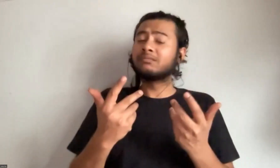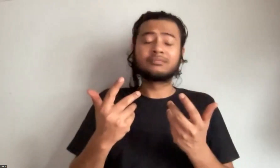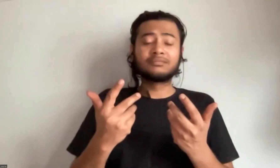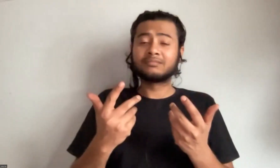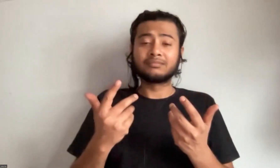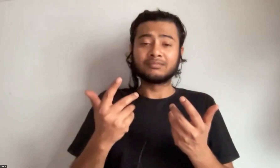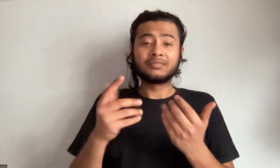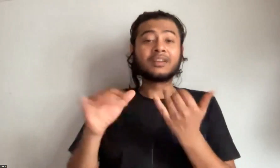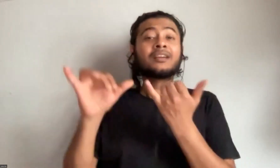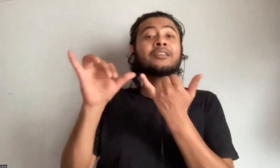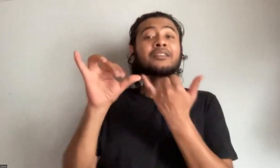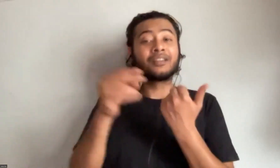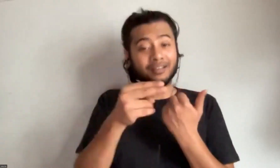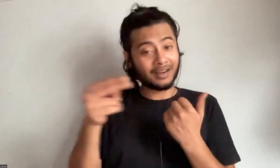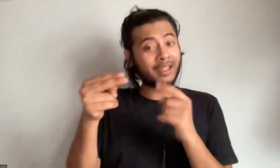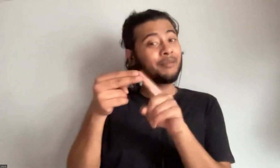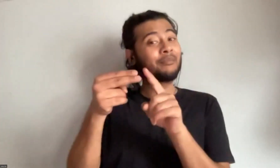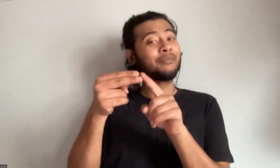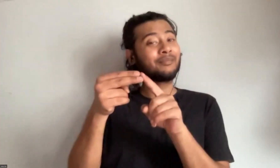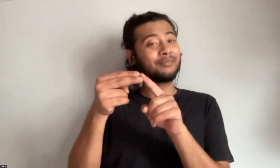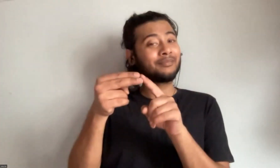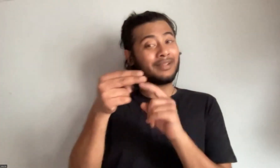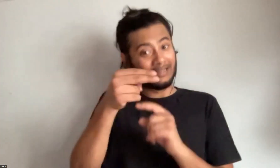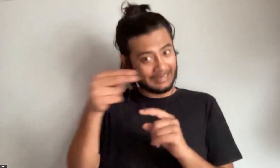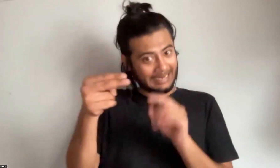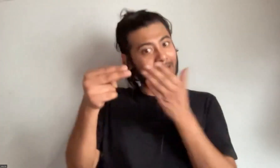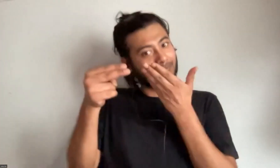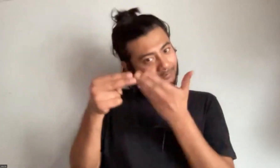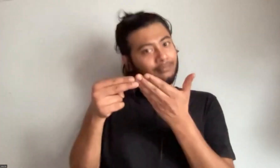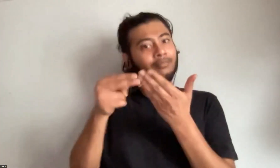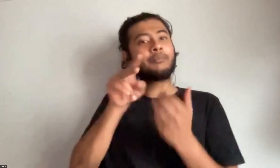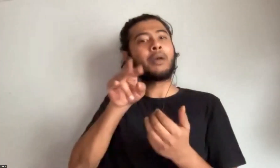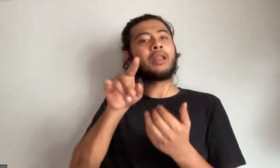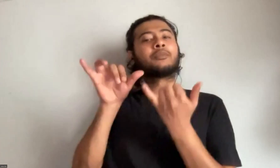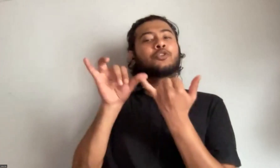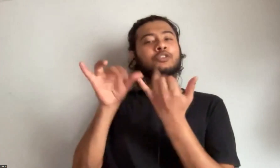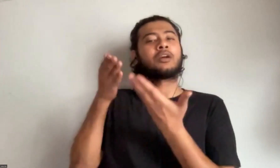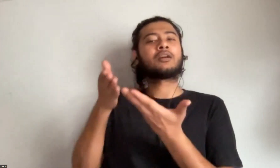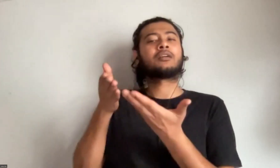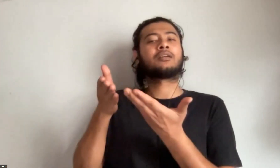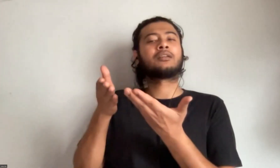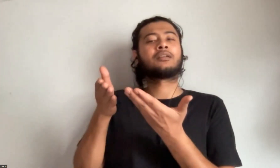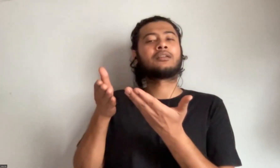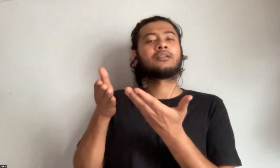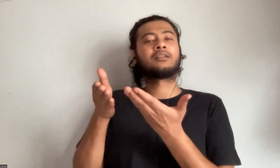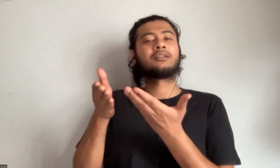So because Kali Yuga is such a sinful age, no other process is effective except taking name of the Lord.